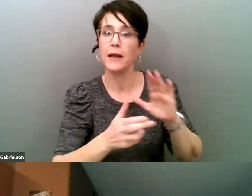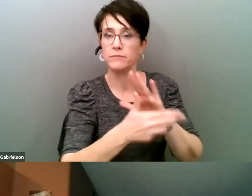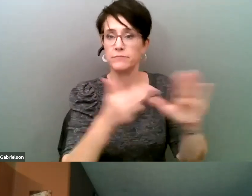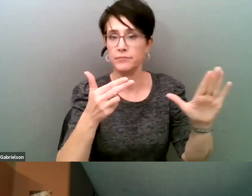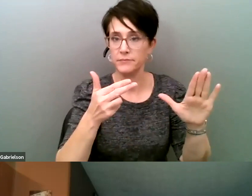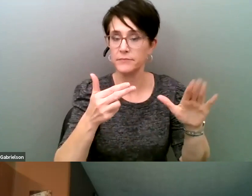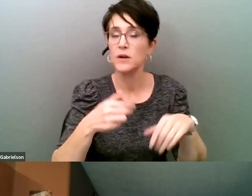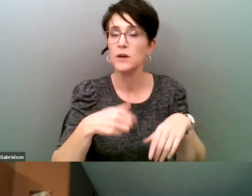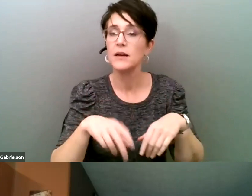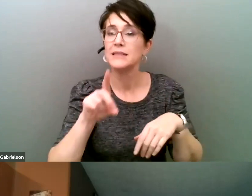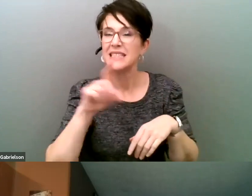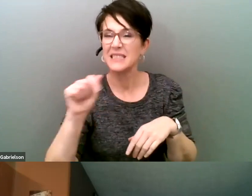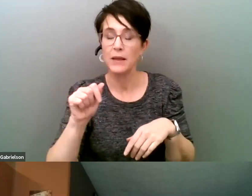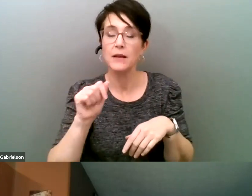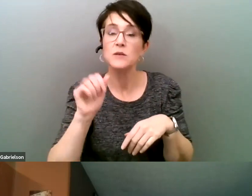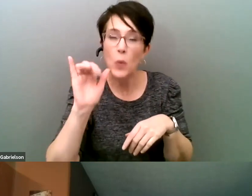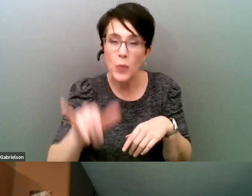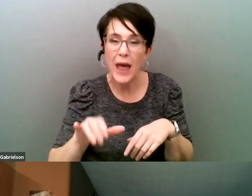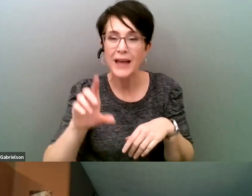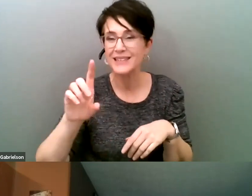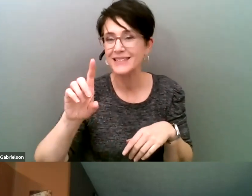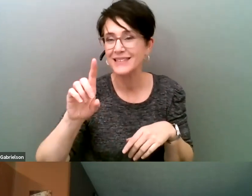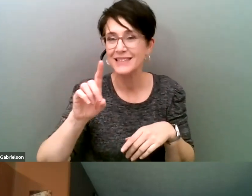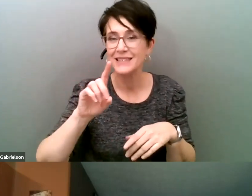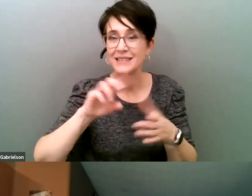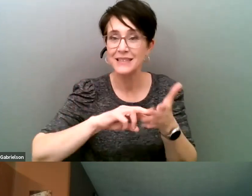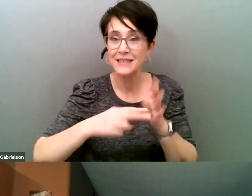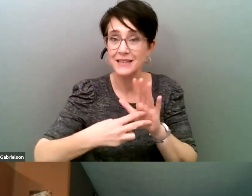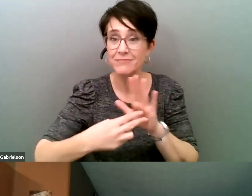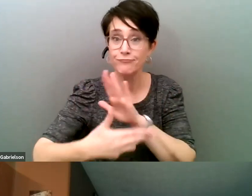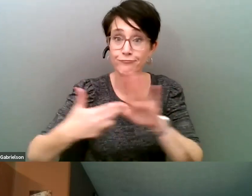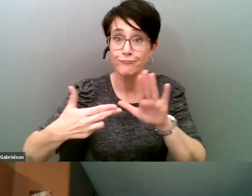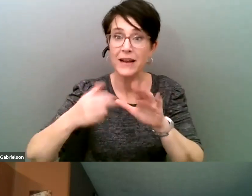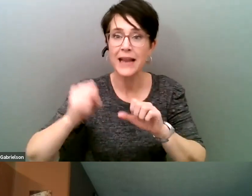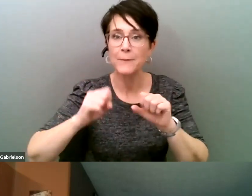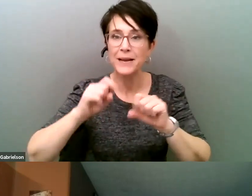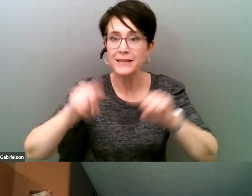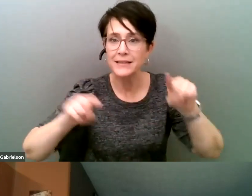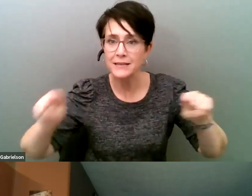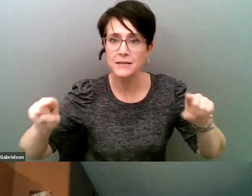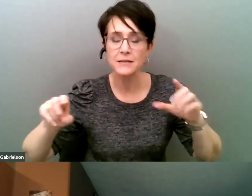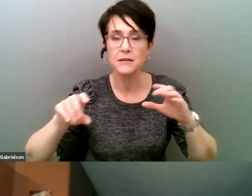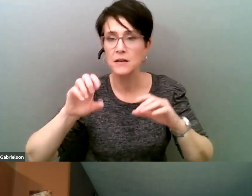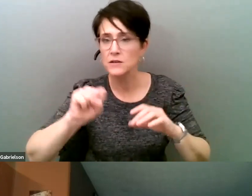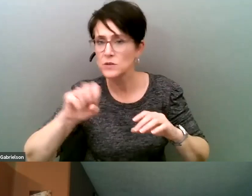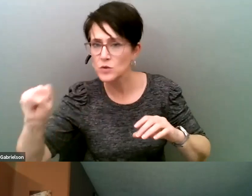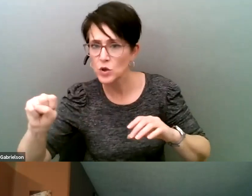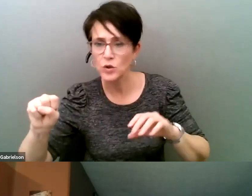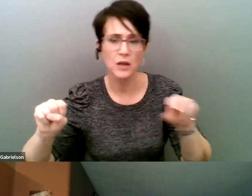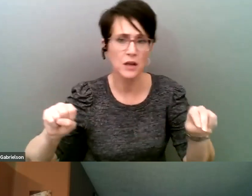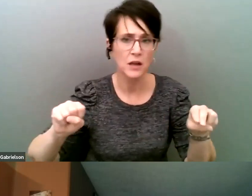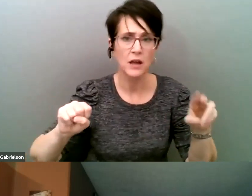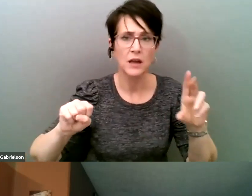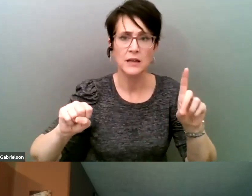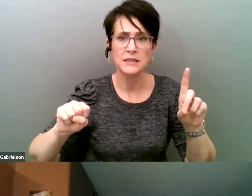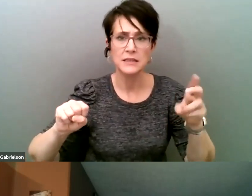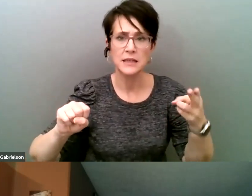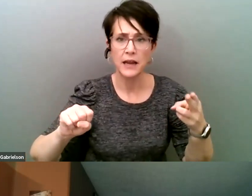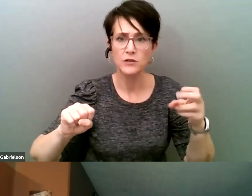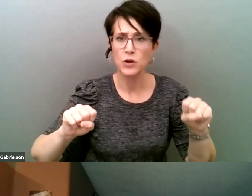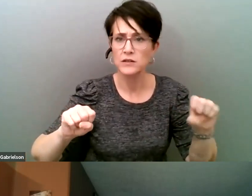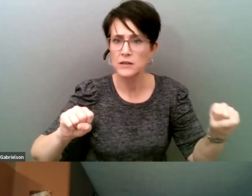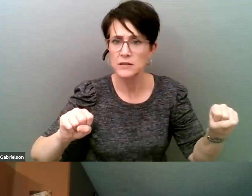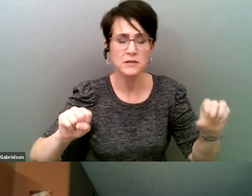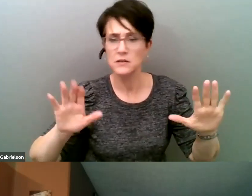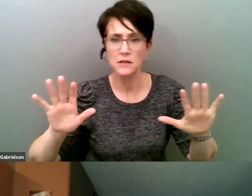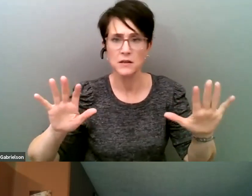So those definitions can look, you know, a little bit different between Social Security and Health and Human Services, or as far